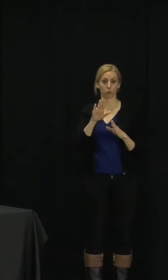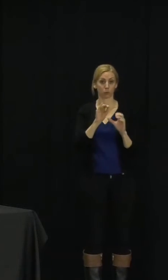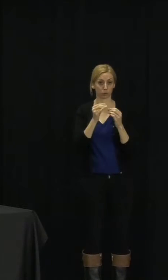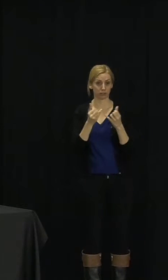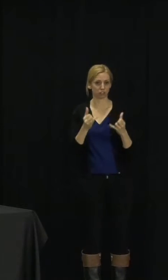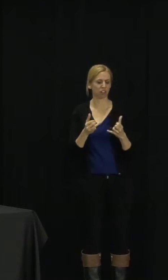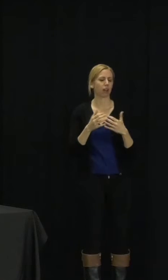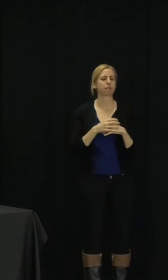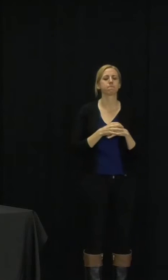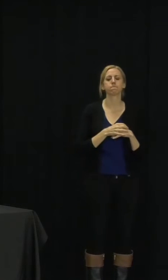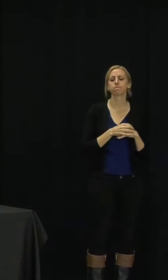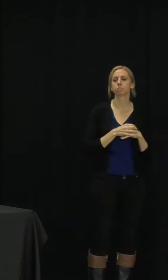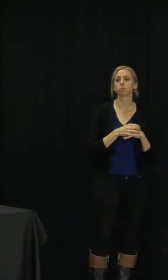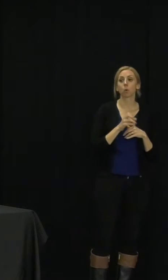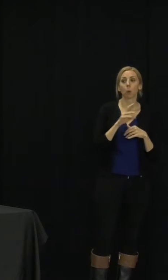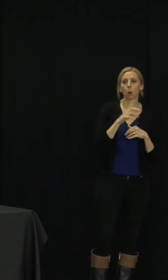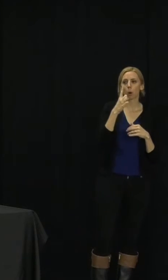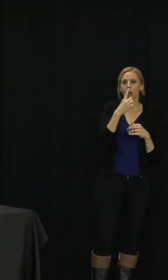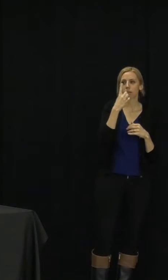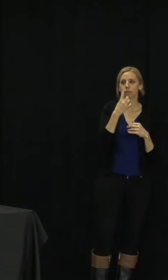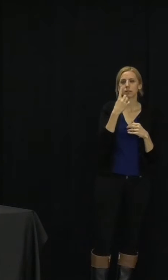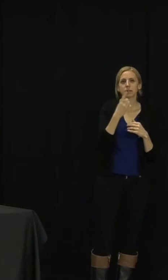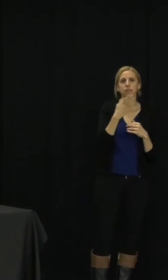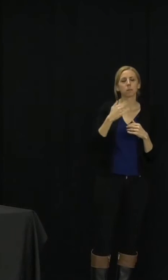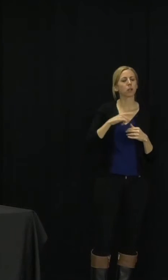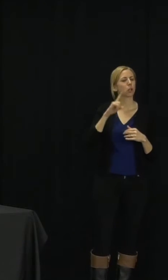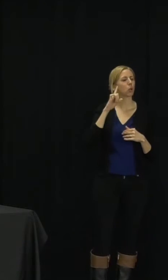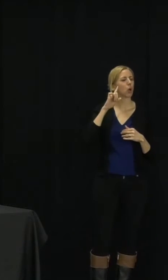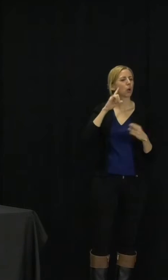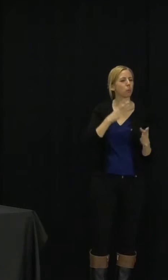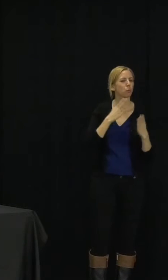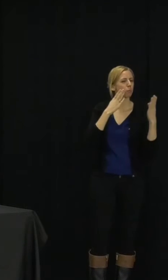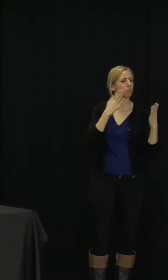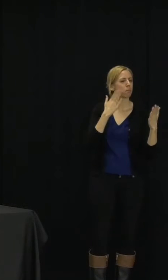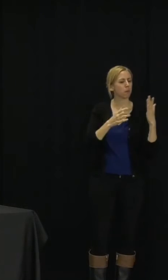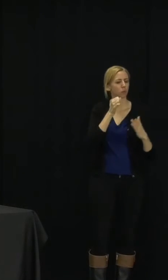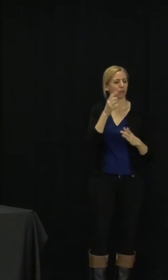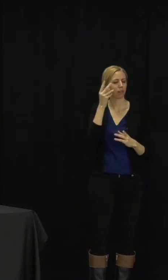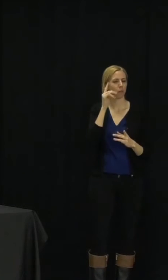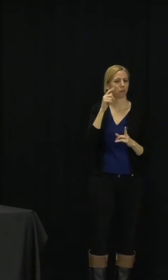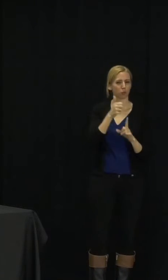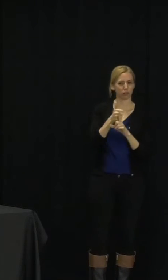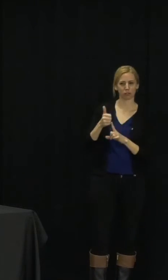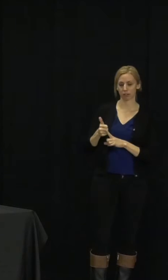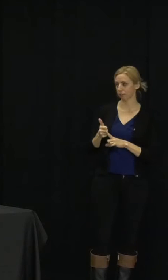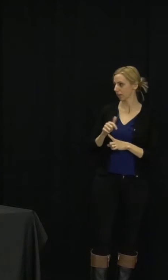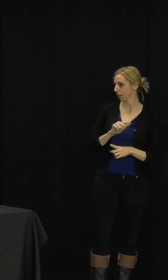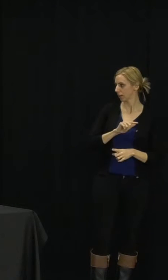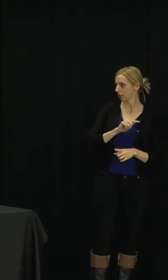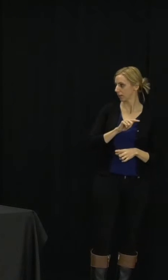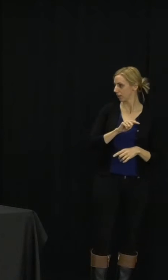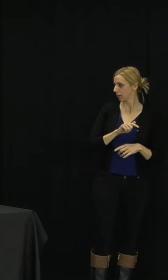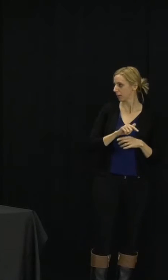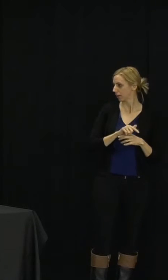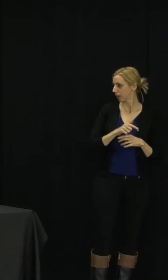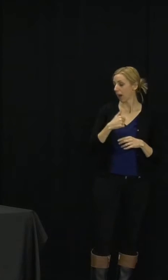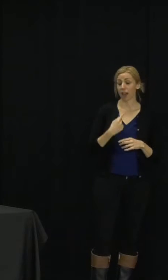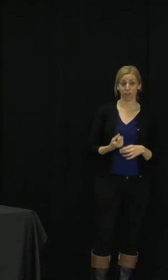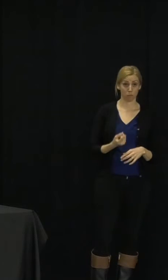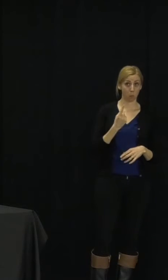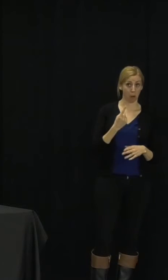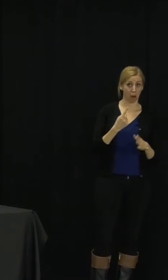But I think it's a really meaningful way for for service organizations, for borough arts councils and whatever, who really know and work on